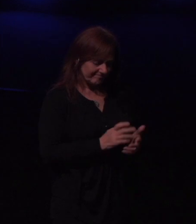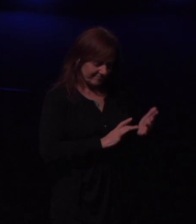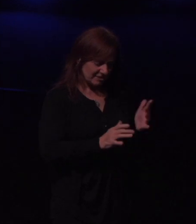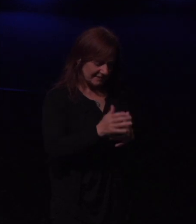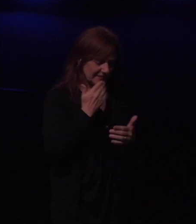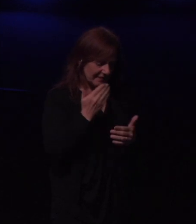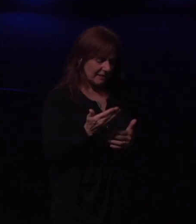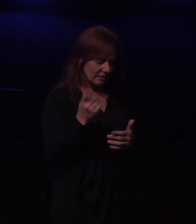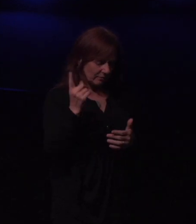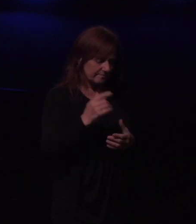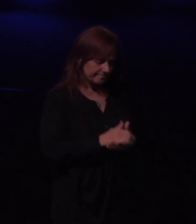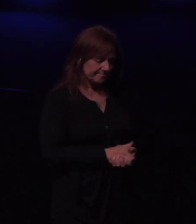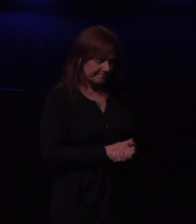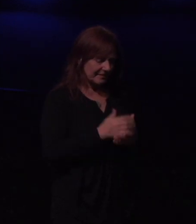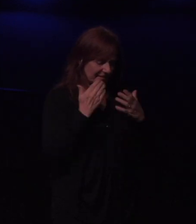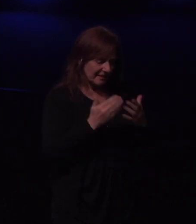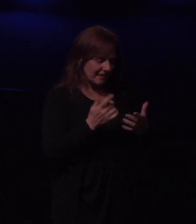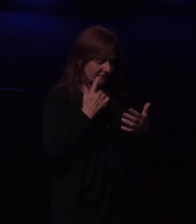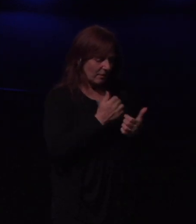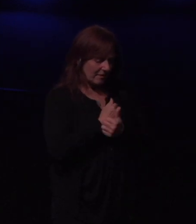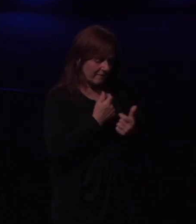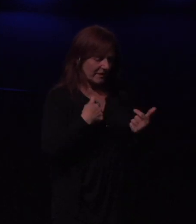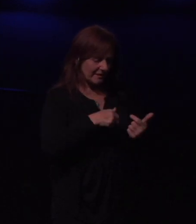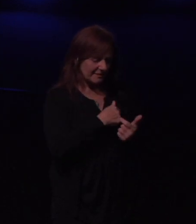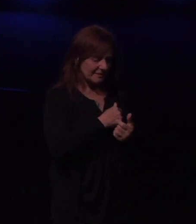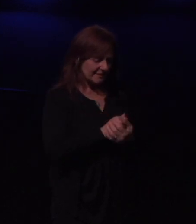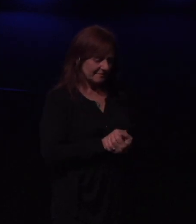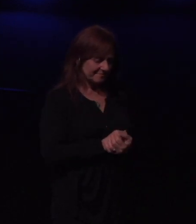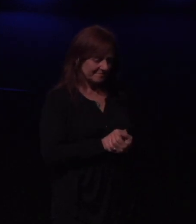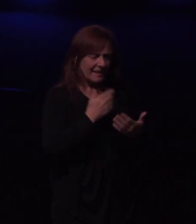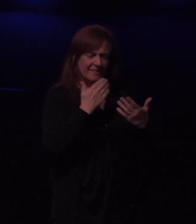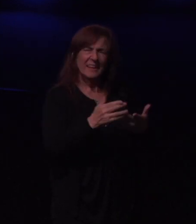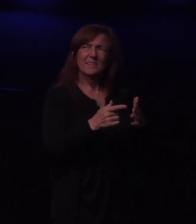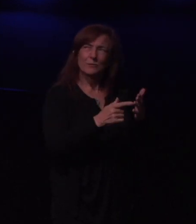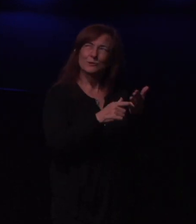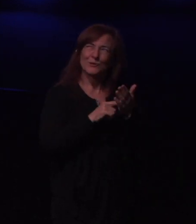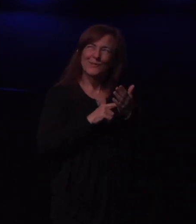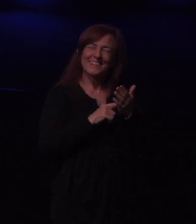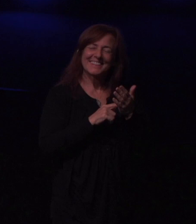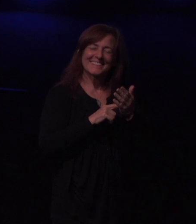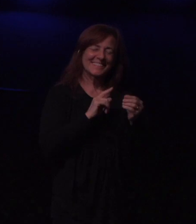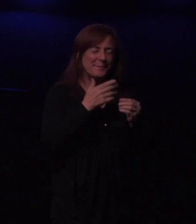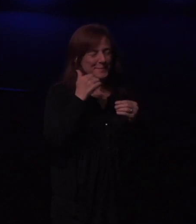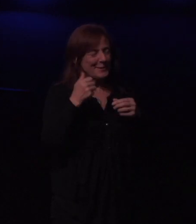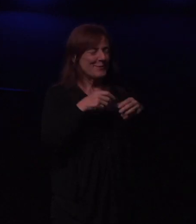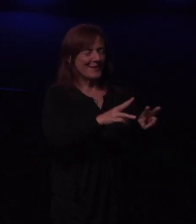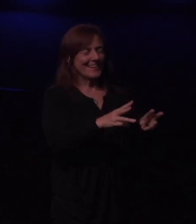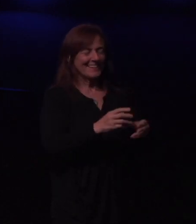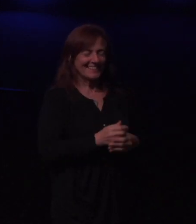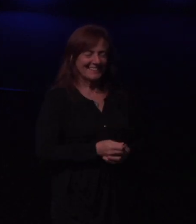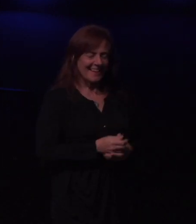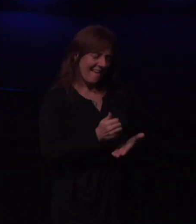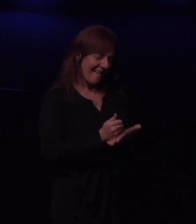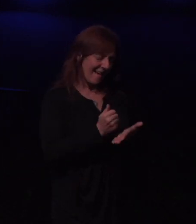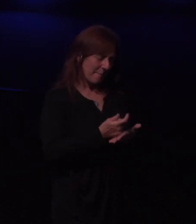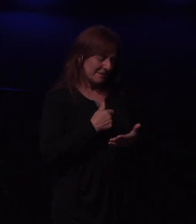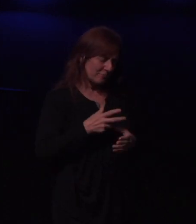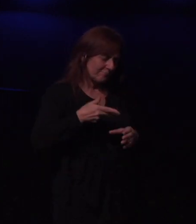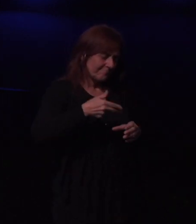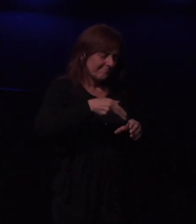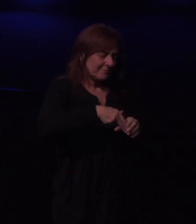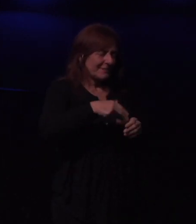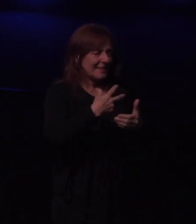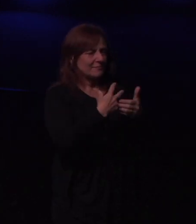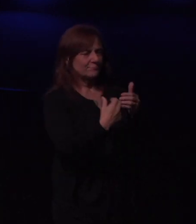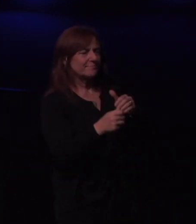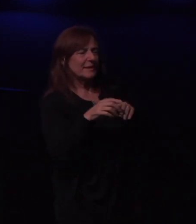Jesus, thank you. Thank you for loving us. And thank you for showing us a better way. Help us step in it and